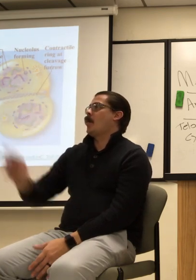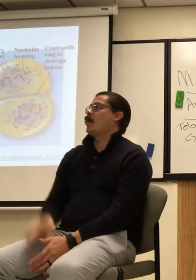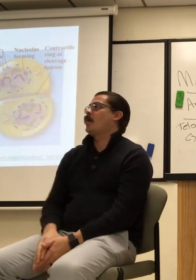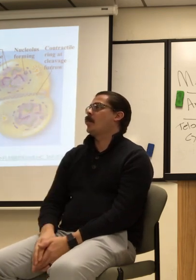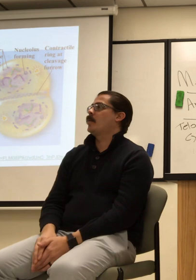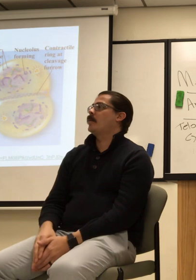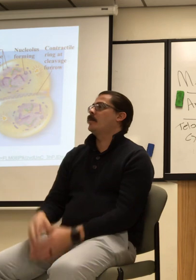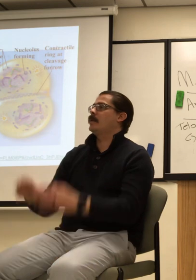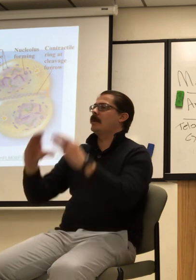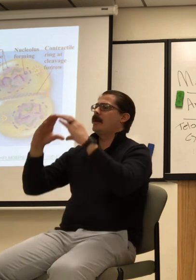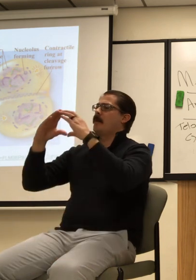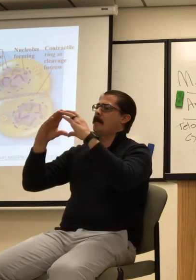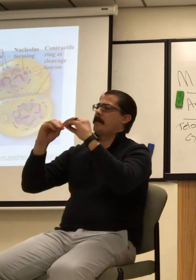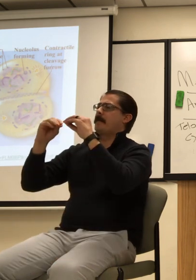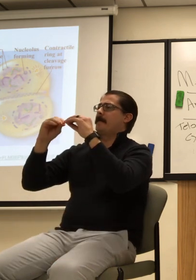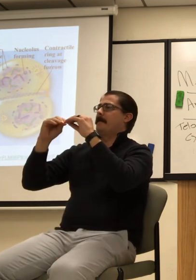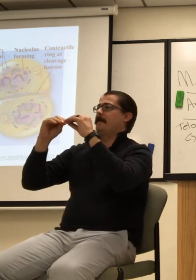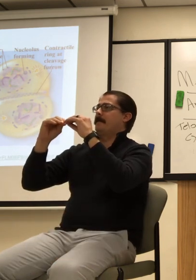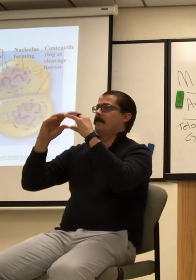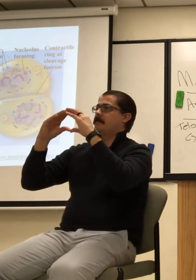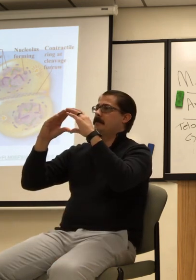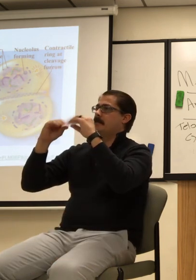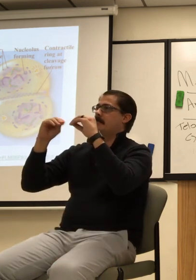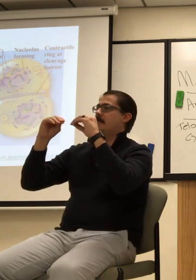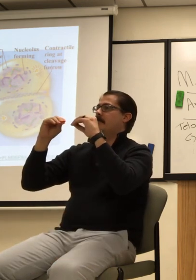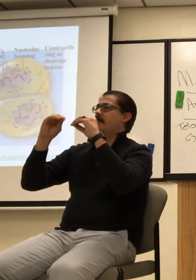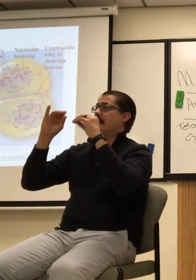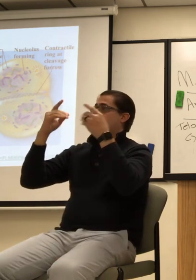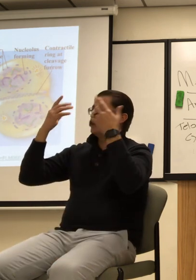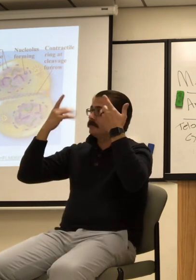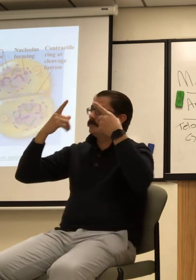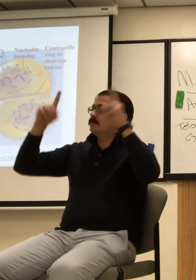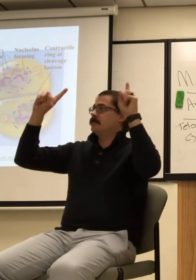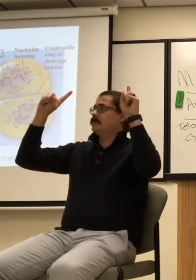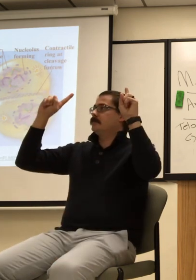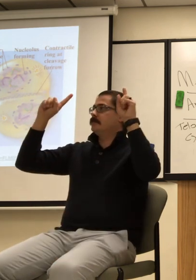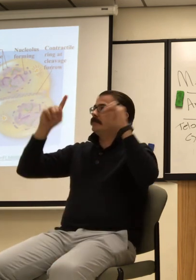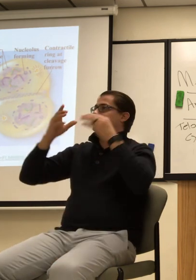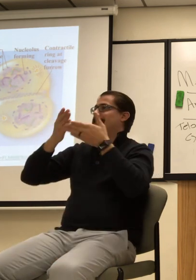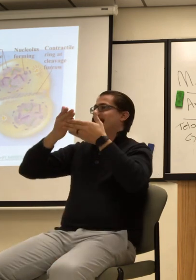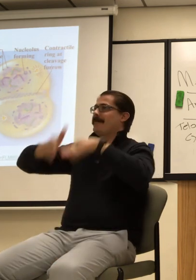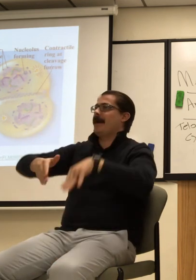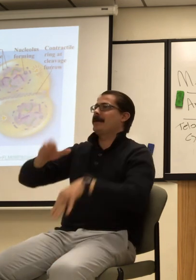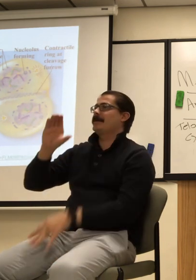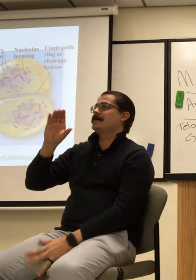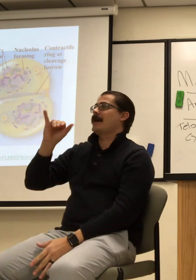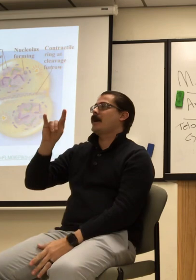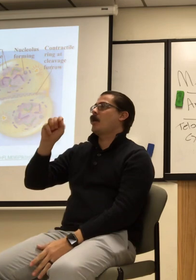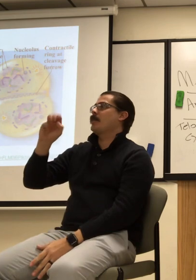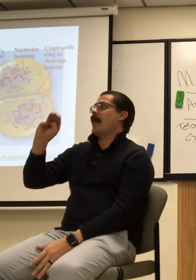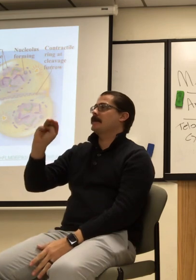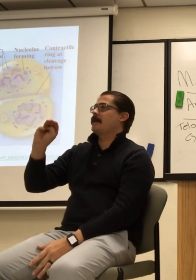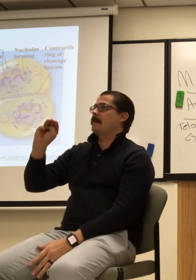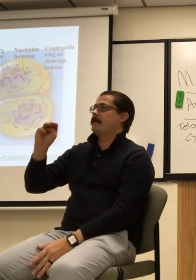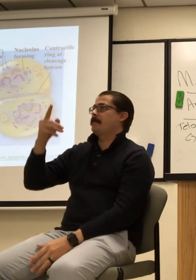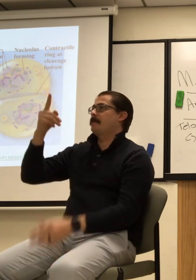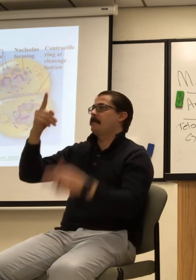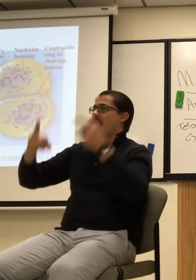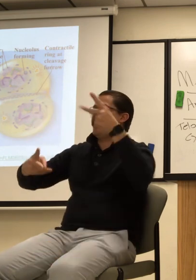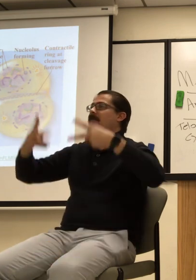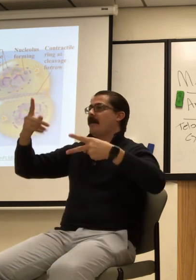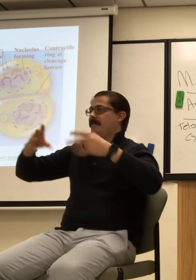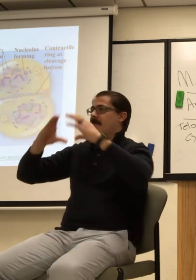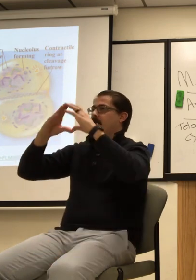You're pinching the cell off, you're basically accomplishing the division of the cytoplasm. So I'll put cleavage furrow dividing